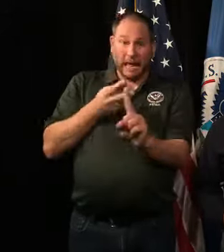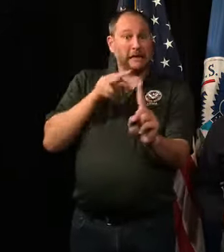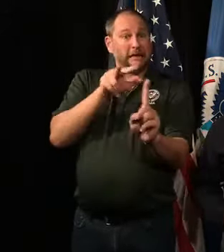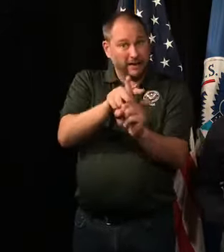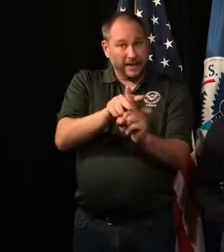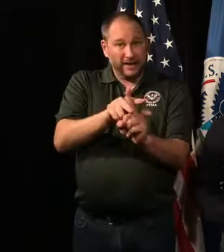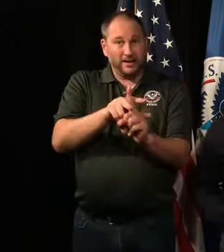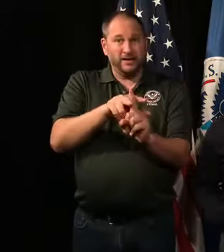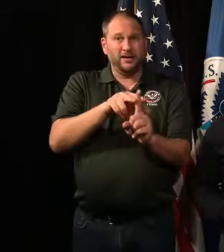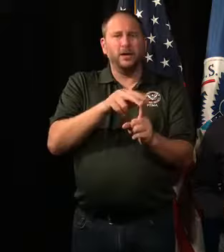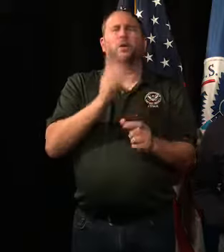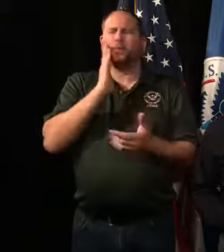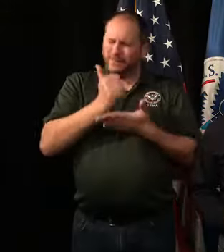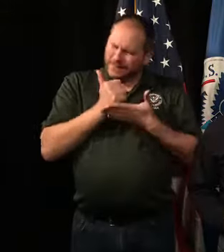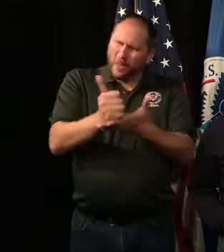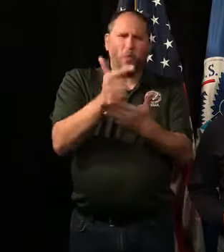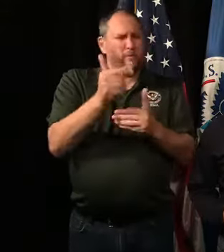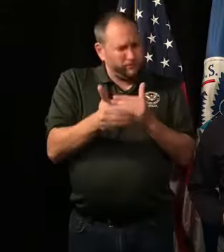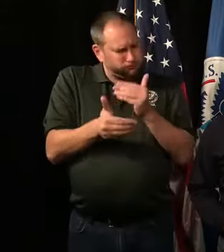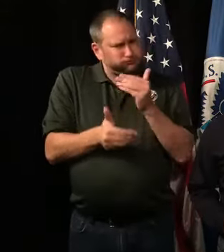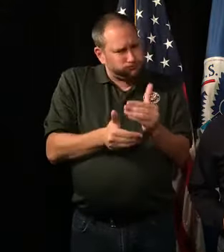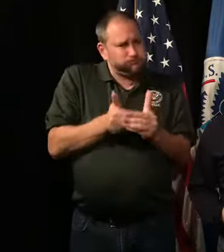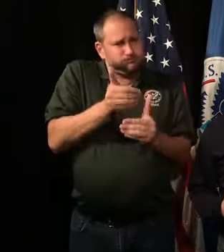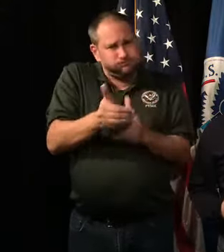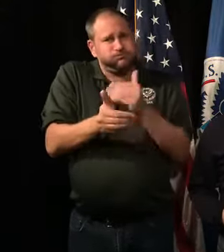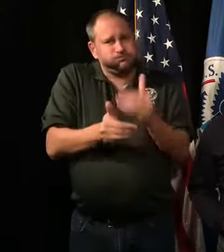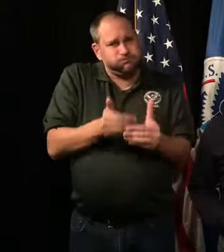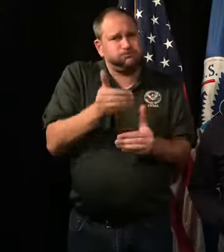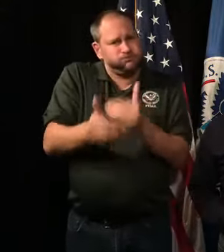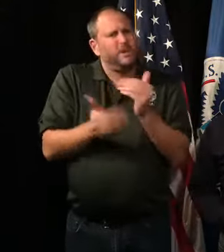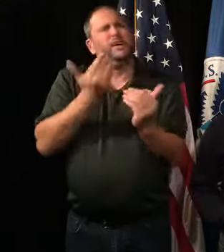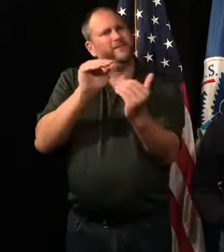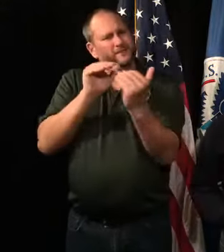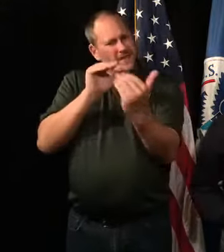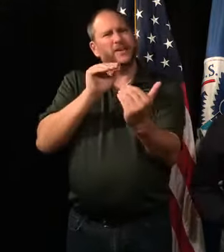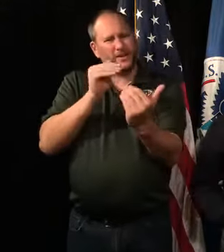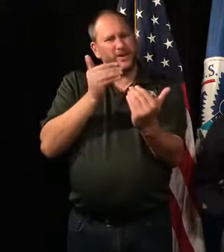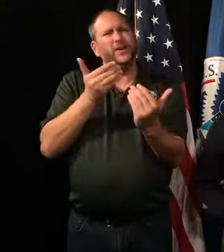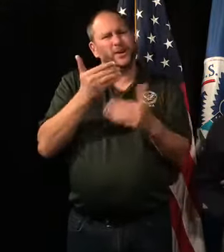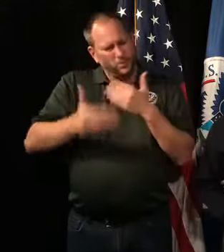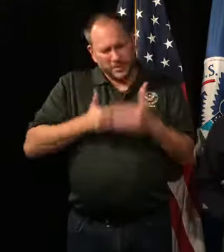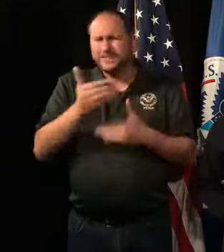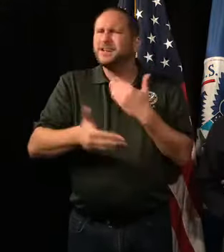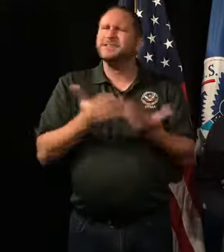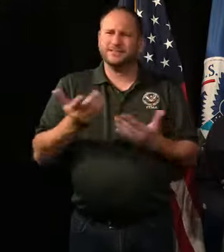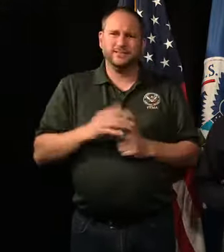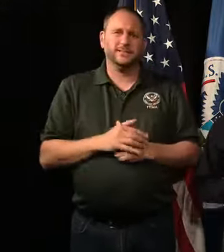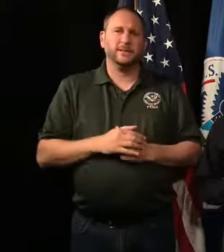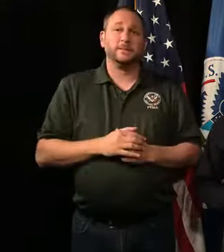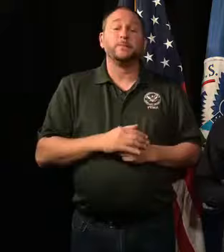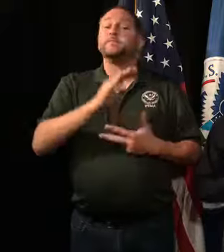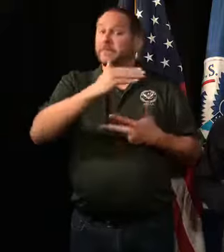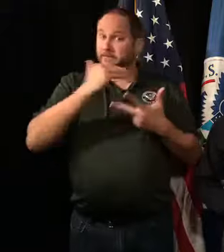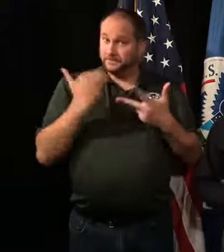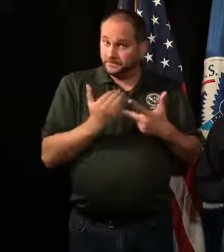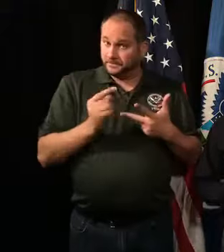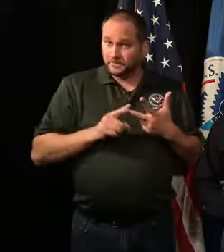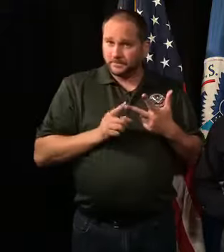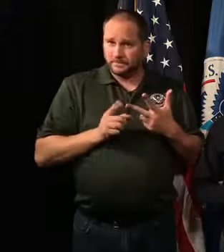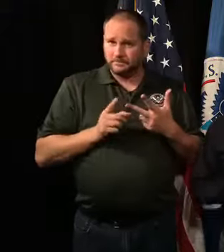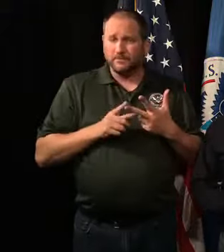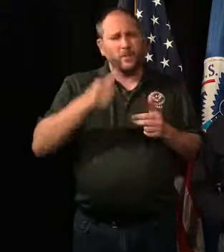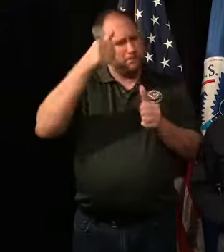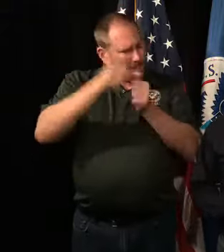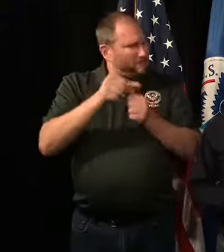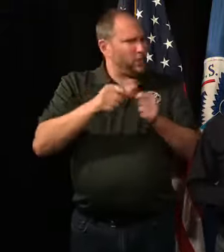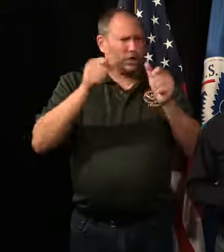this process in a fast and fair manner. Third, take pictures, pictures,